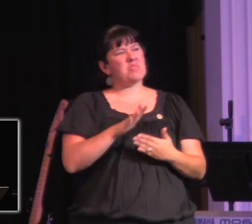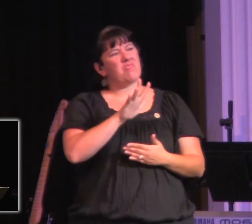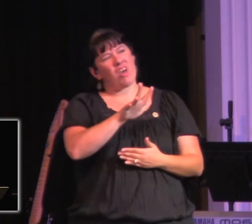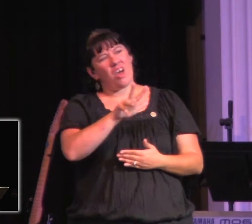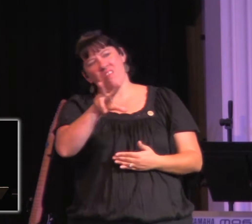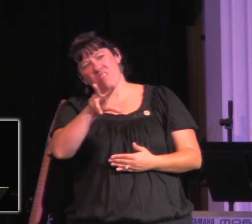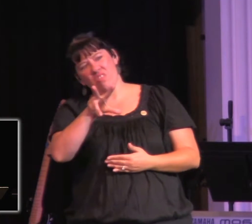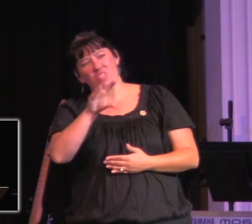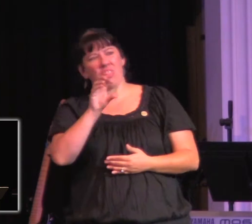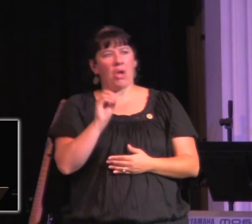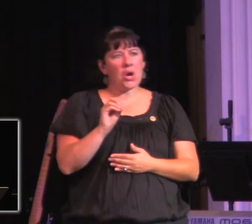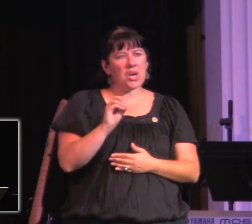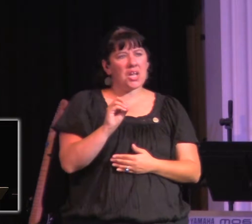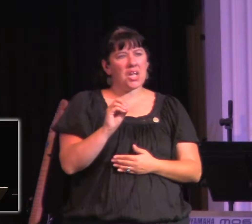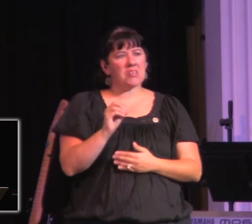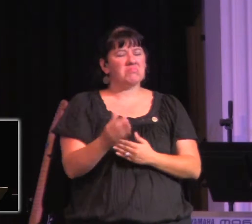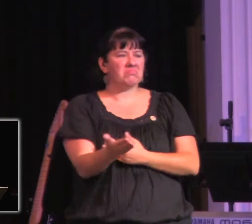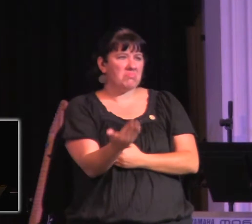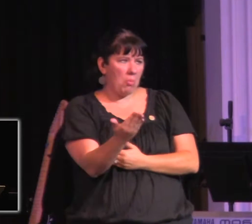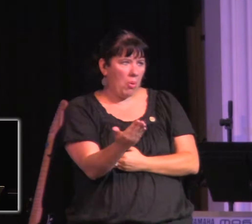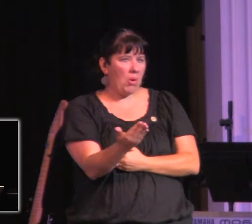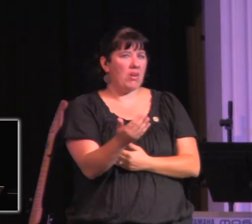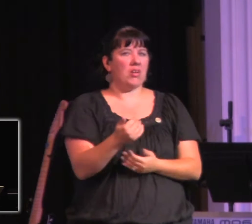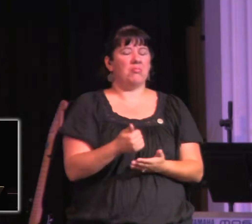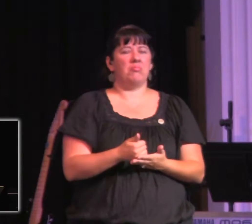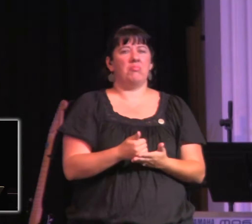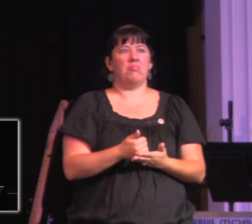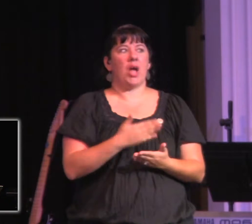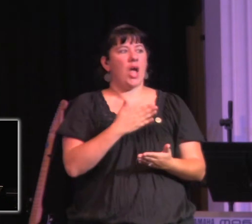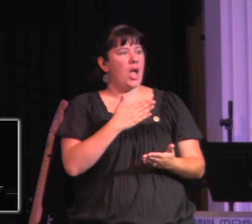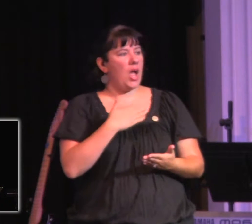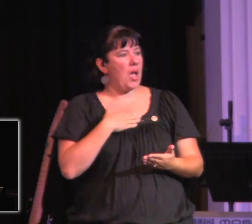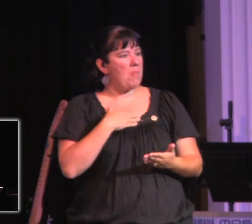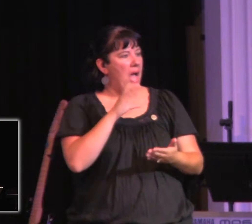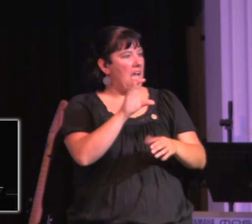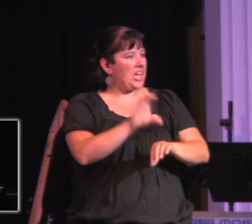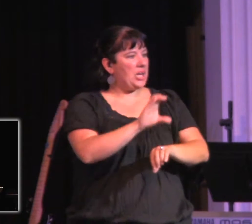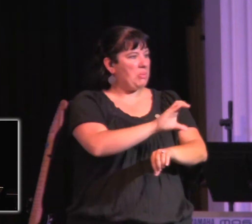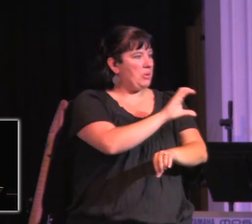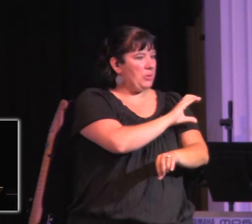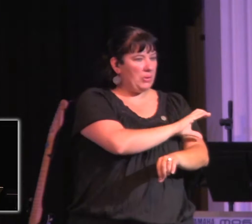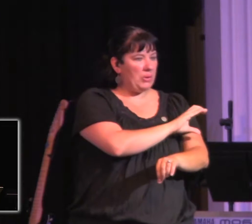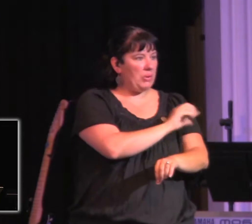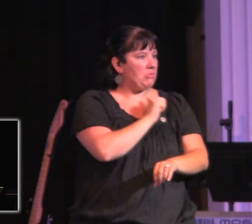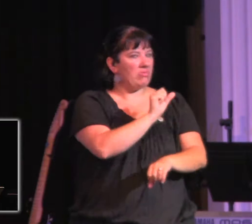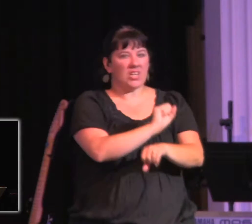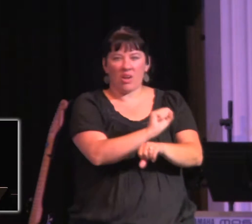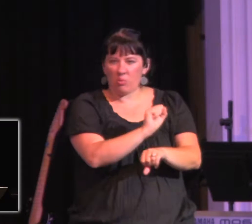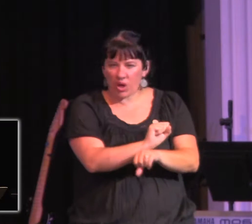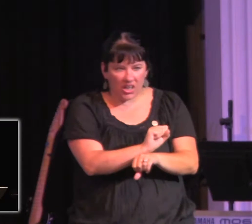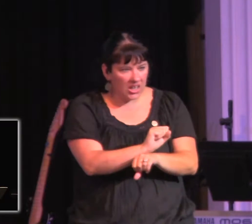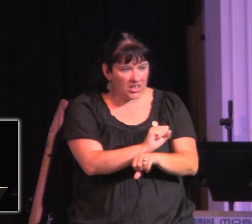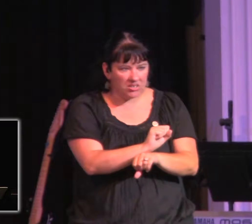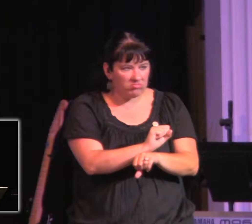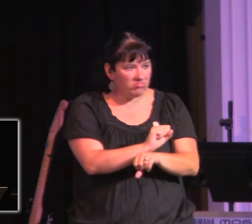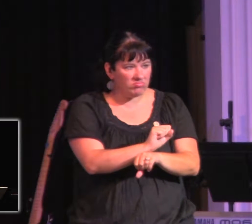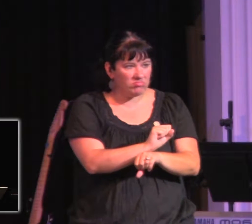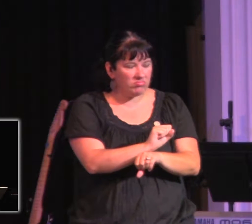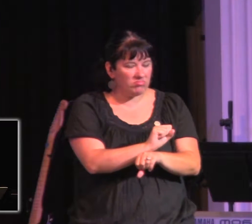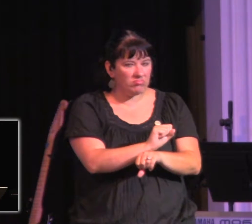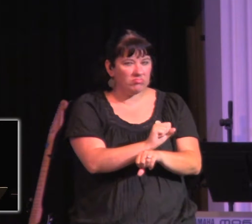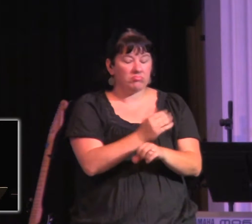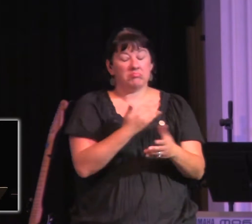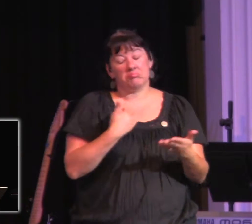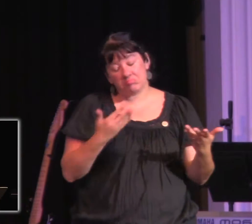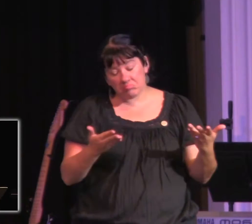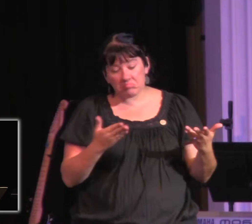And my Bible study on my computer wouldn't open up. It wouldn't work, and it was locked up. So I